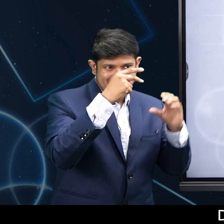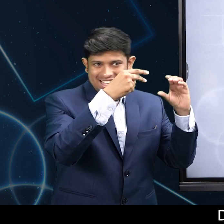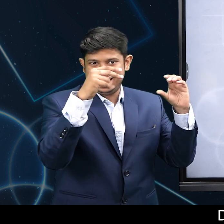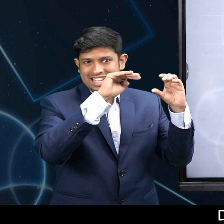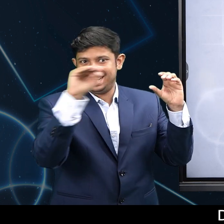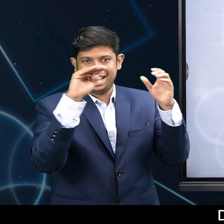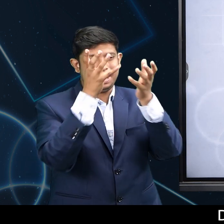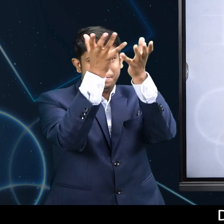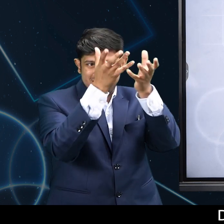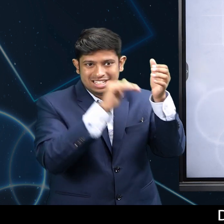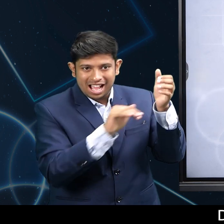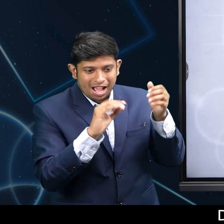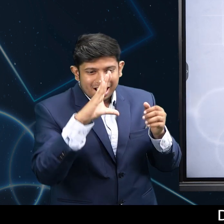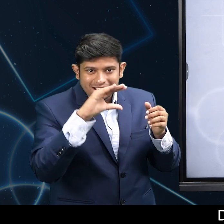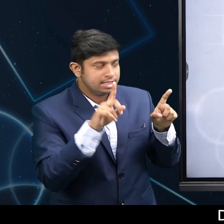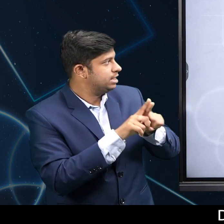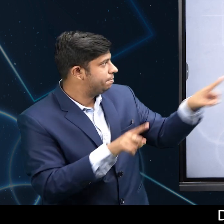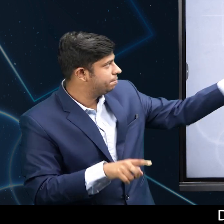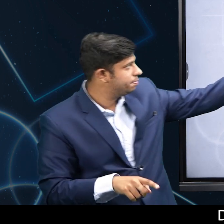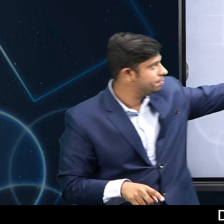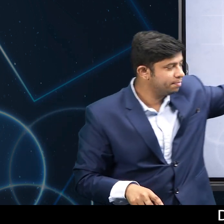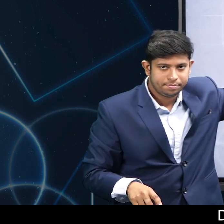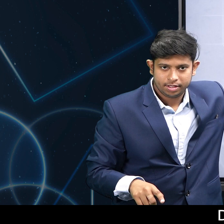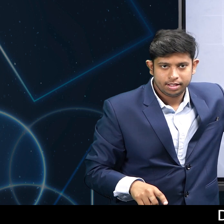density is equal to mass by volume.